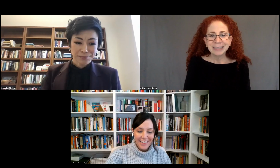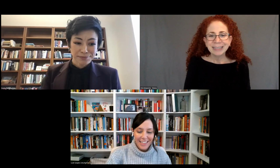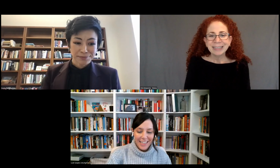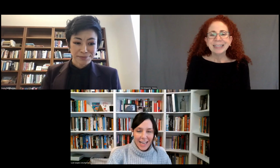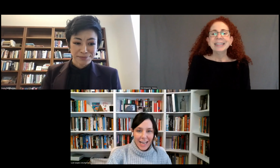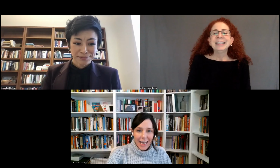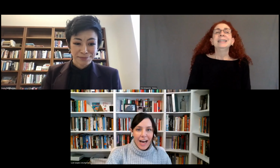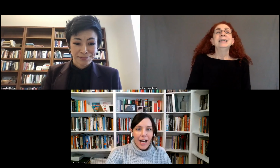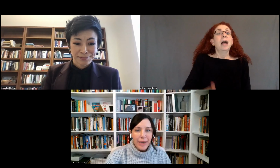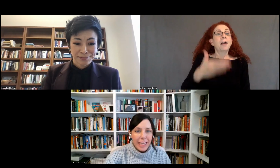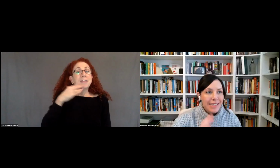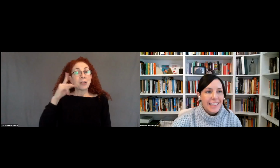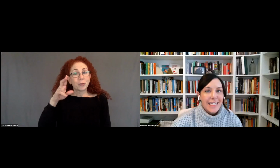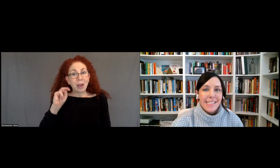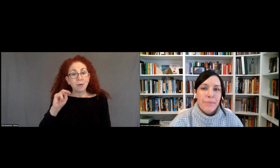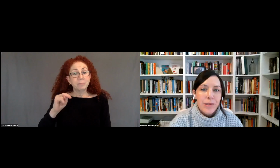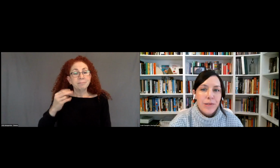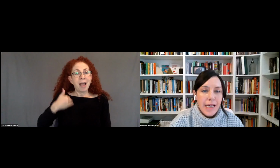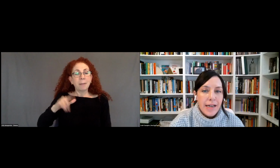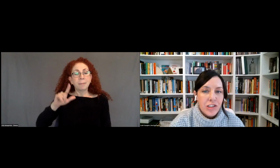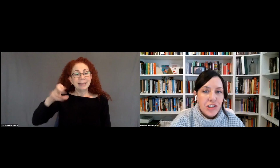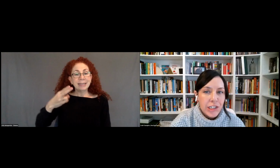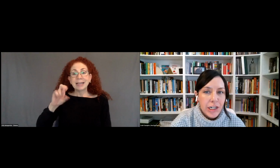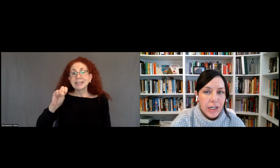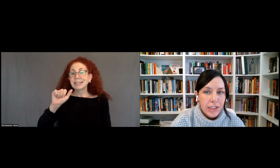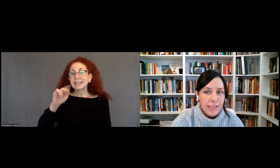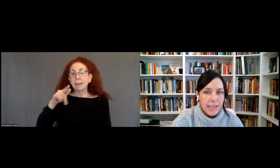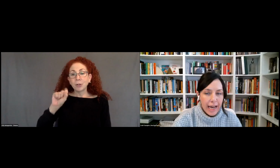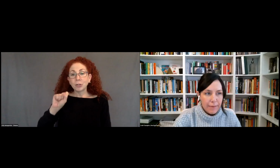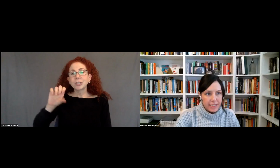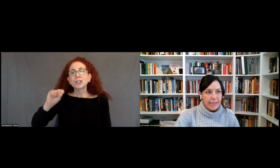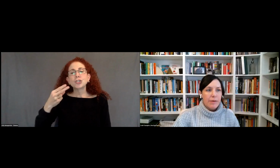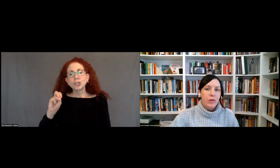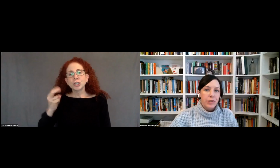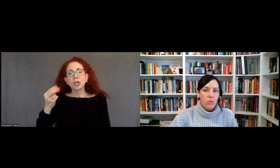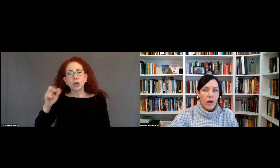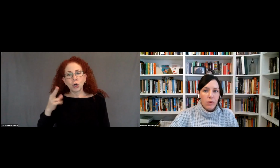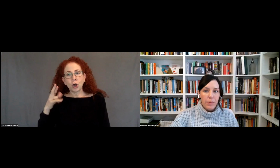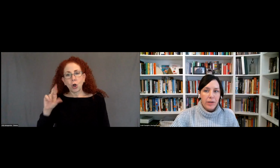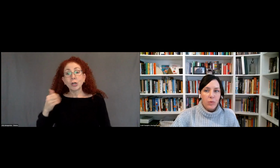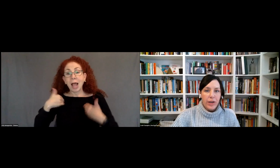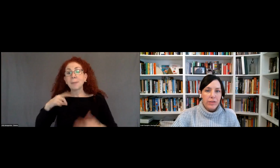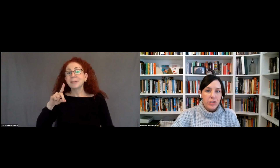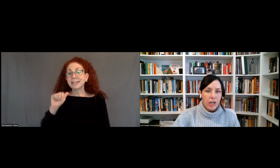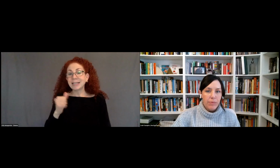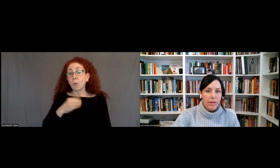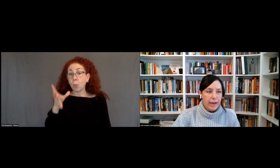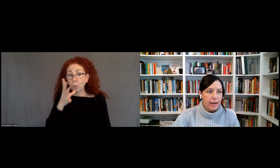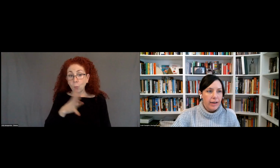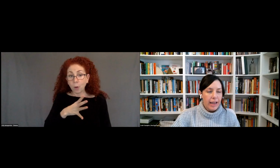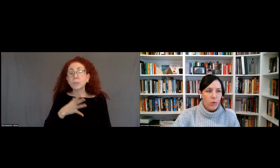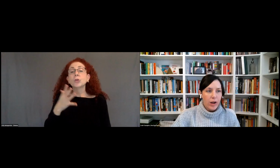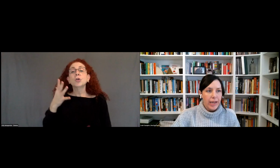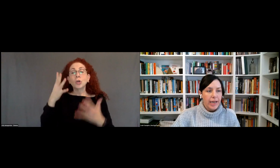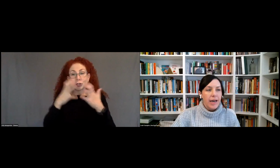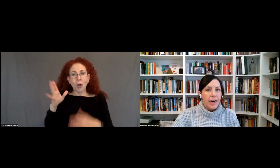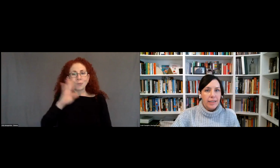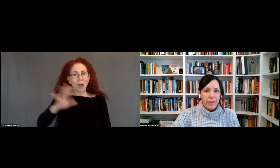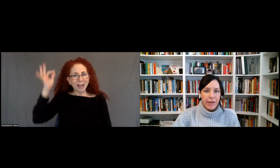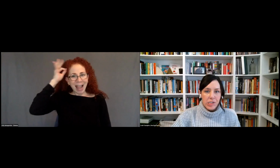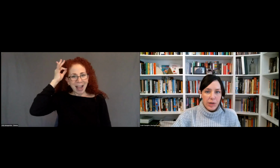Thanks, Karen. My name is Leah Samples, she, her, hers. I am a disabled white woman with dark brown hair, and I'm